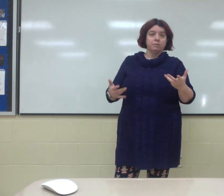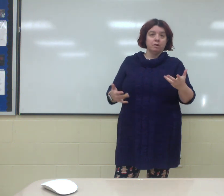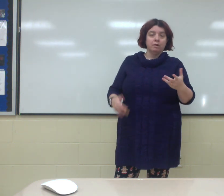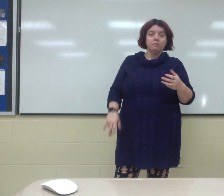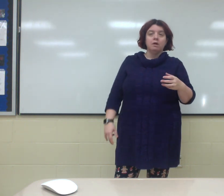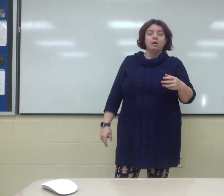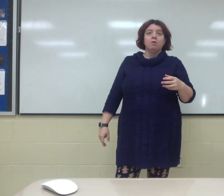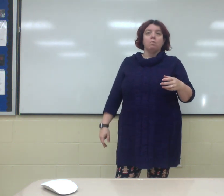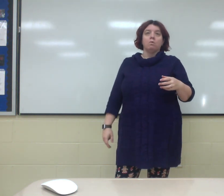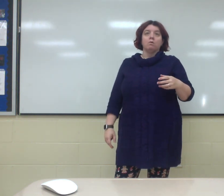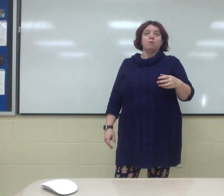Okay. Or